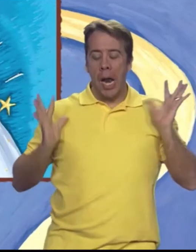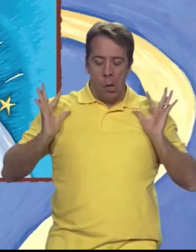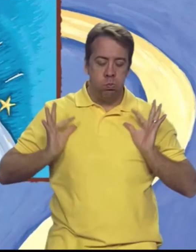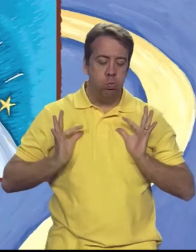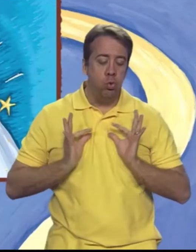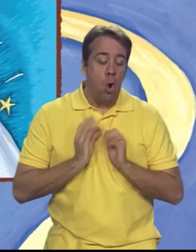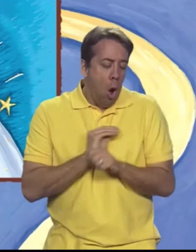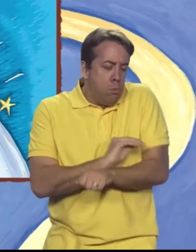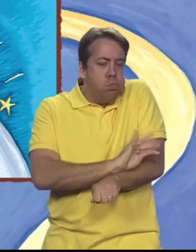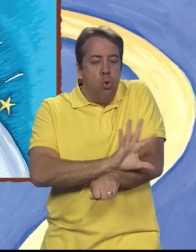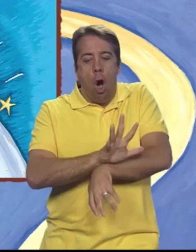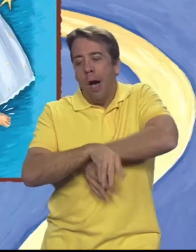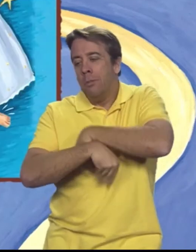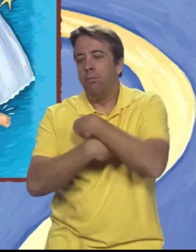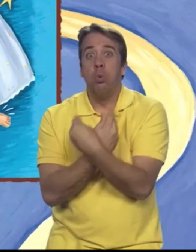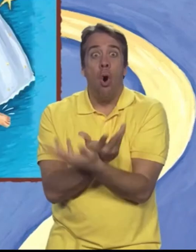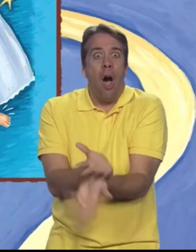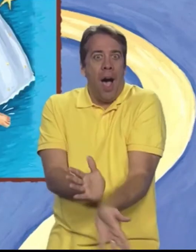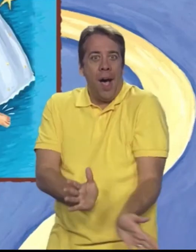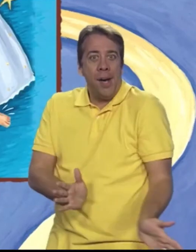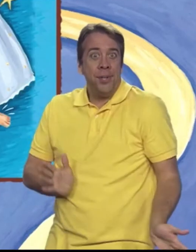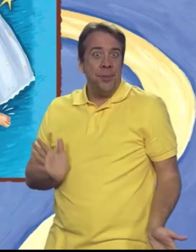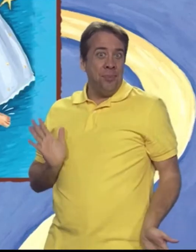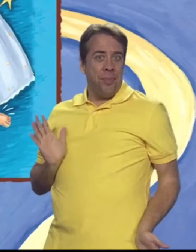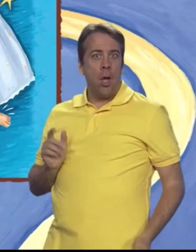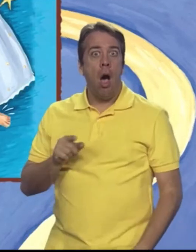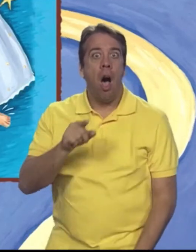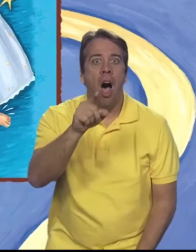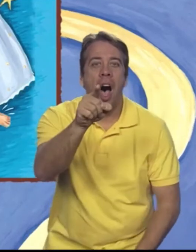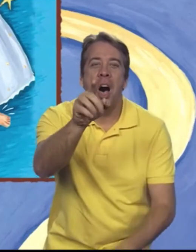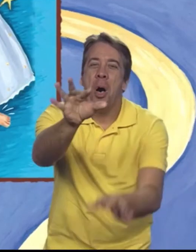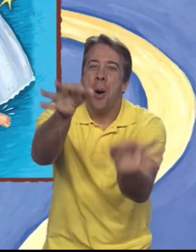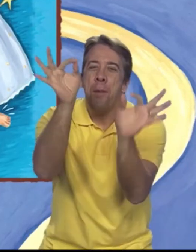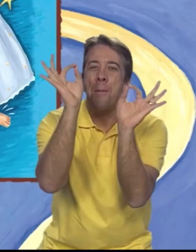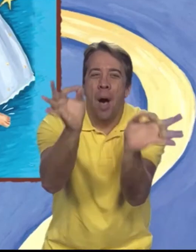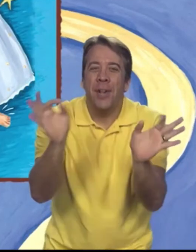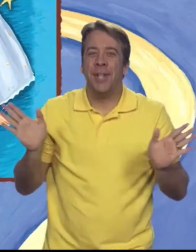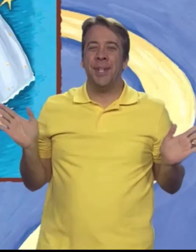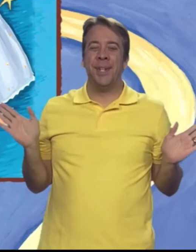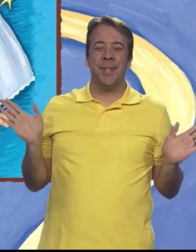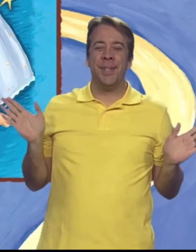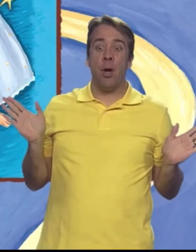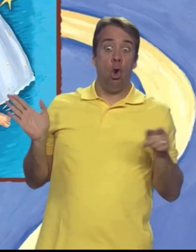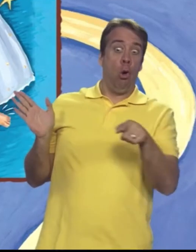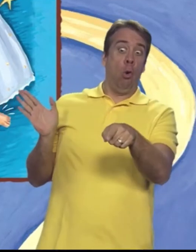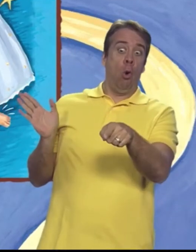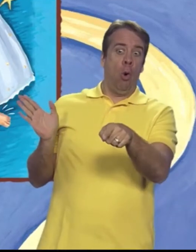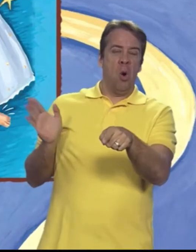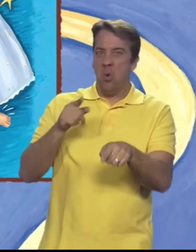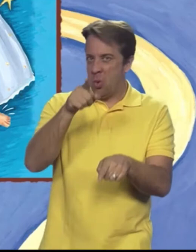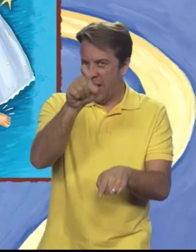lace. Final touch, said the godmother. A girl has to have great shoes.